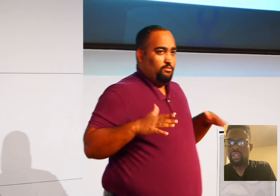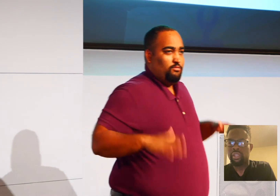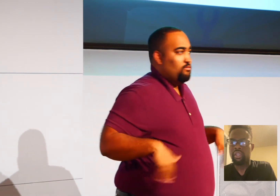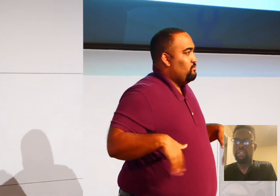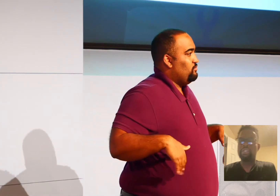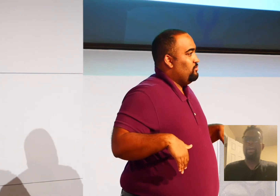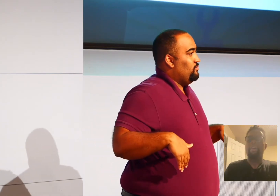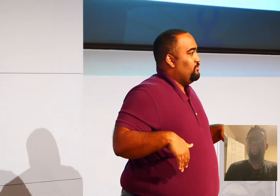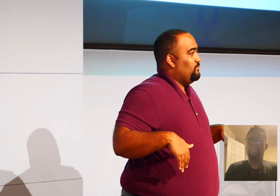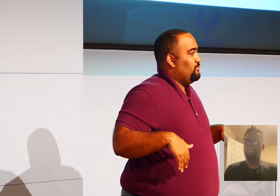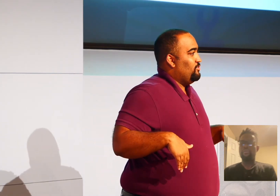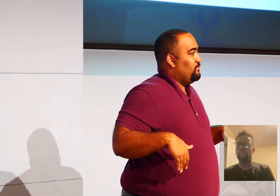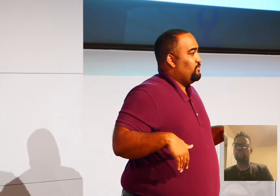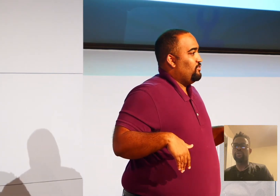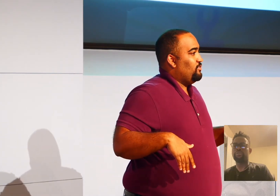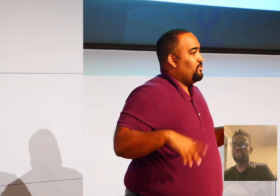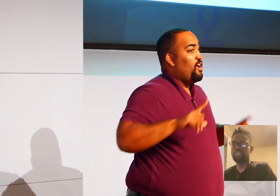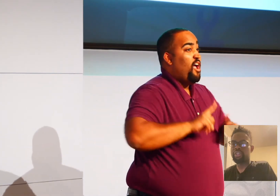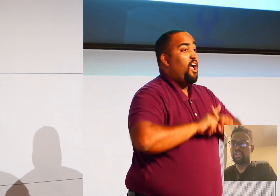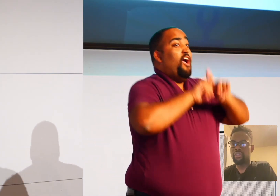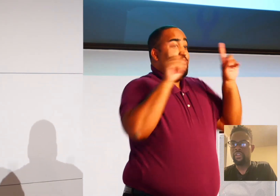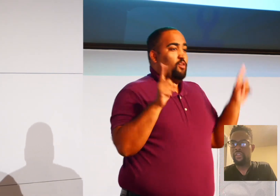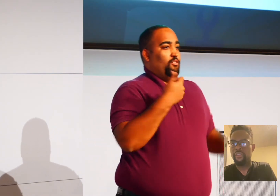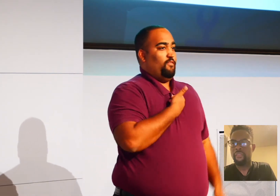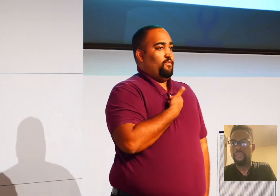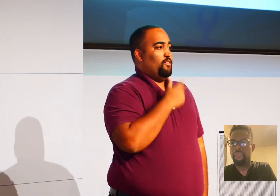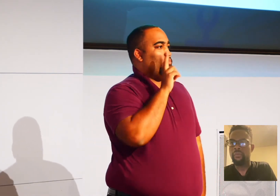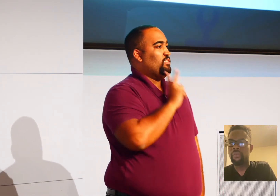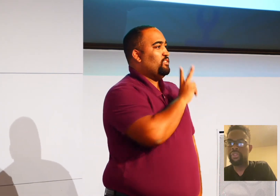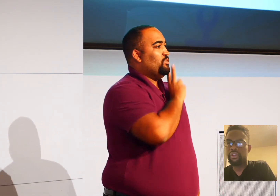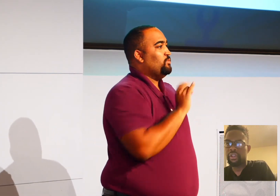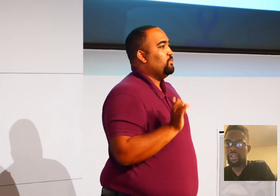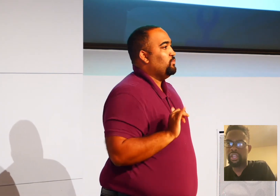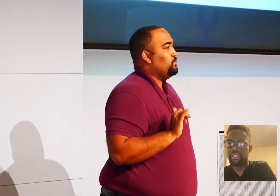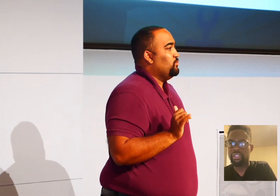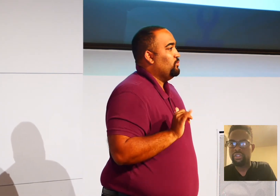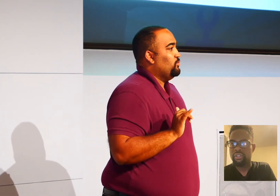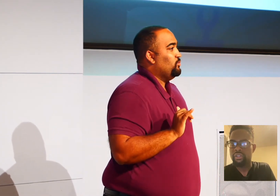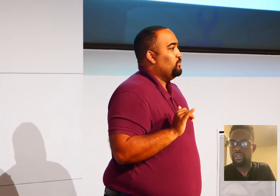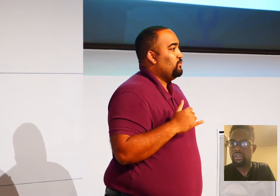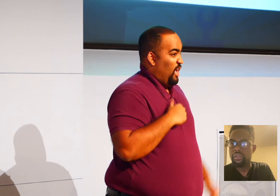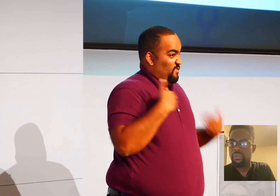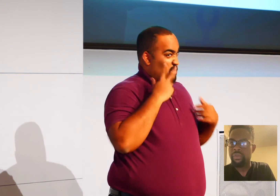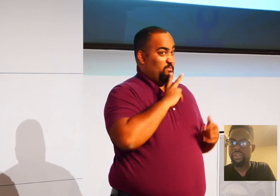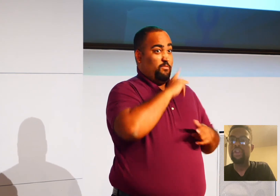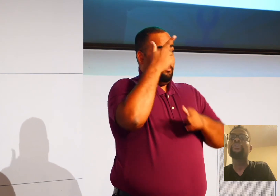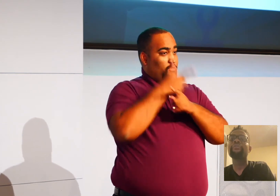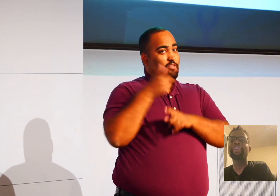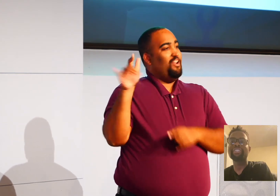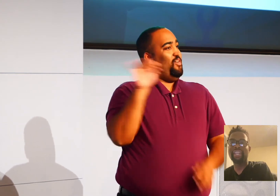and saw how they went through their journey with their connection with their racial